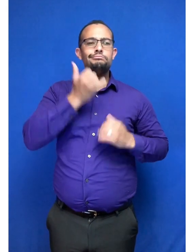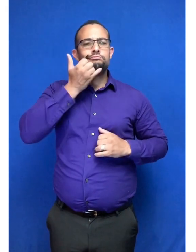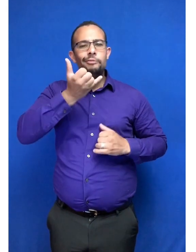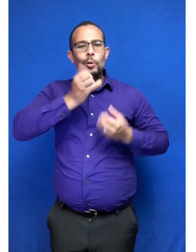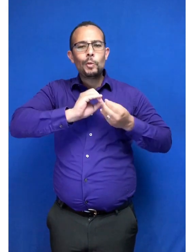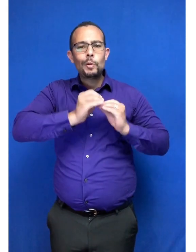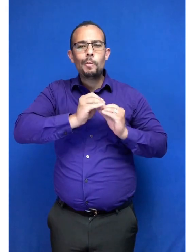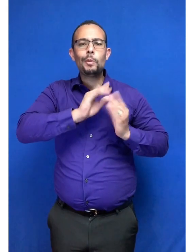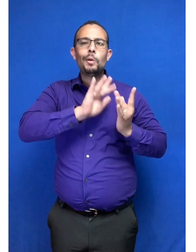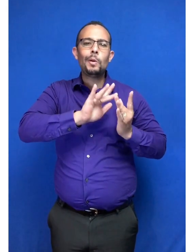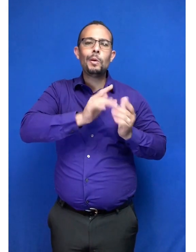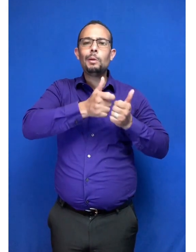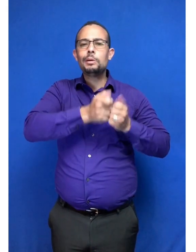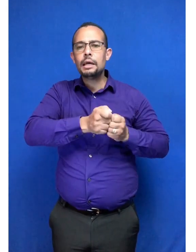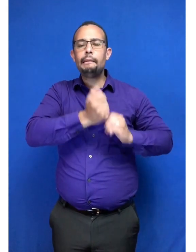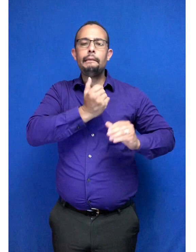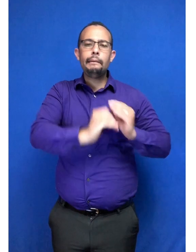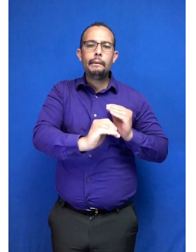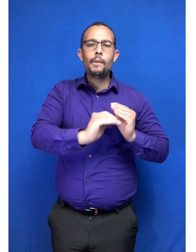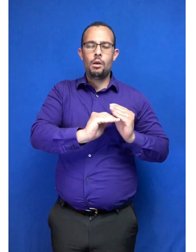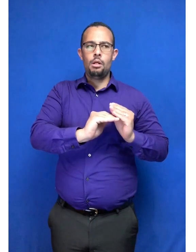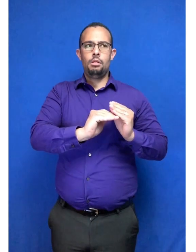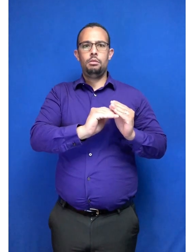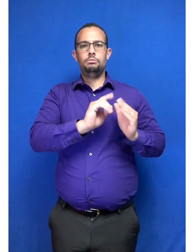and reach out to in the event of emergency.